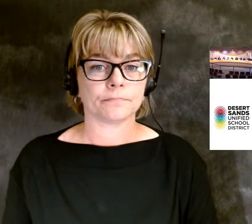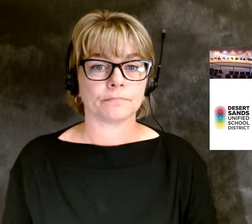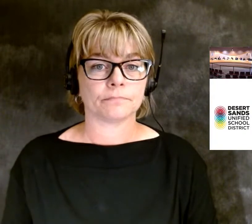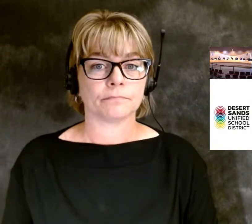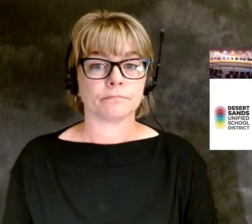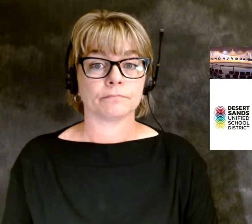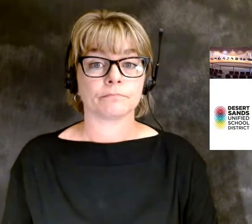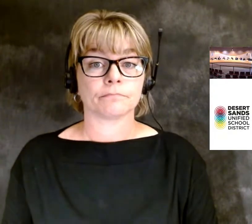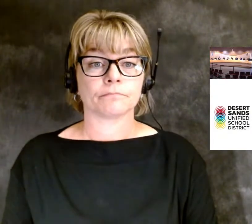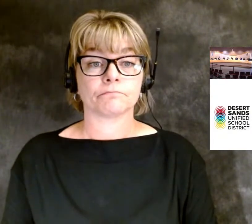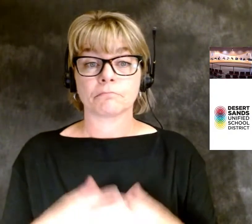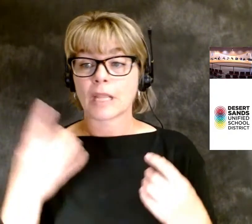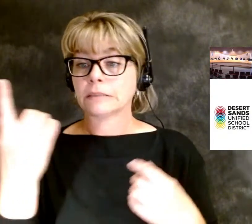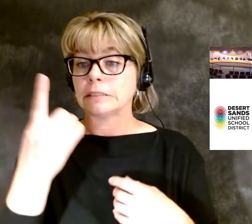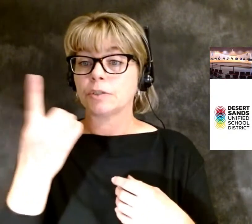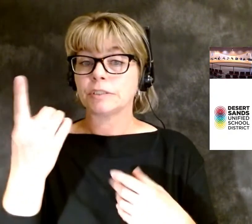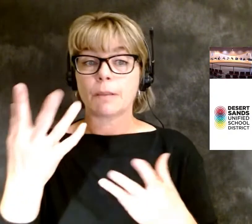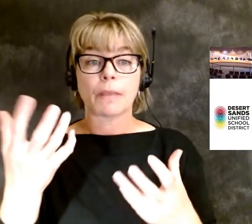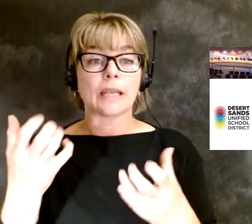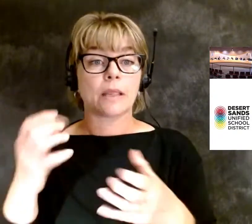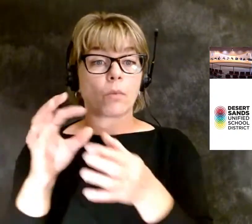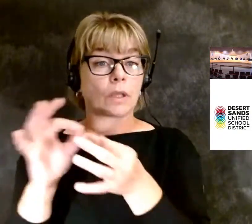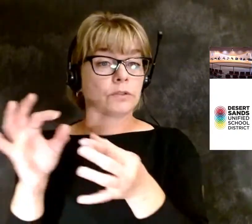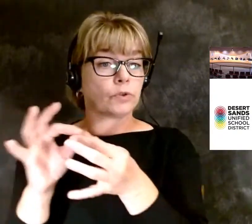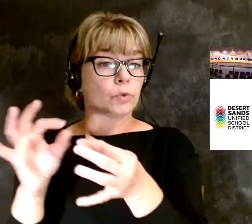Is there anyone wishing to speak on this item?